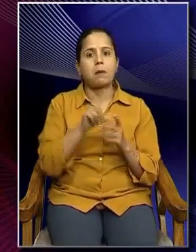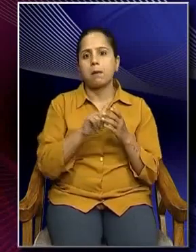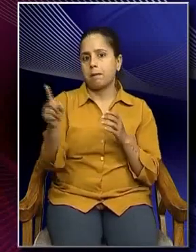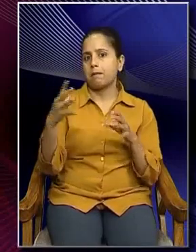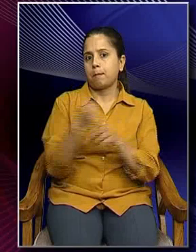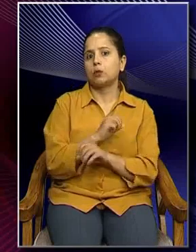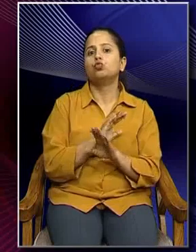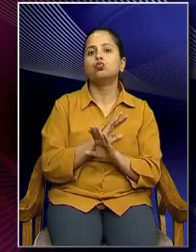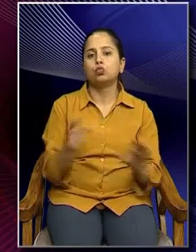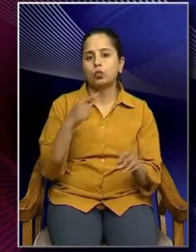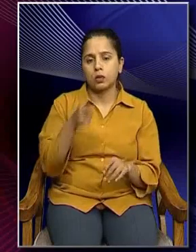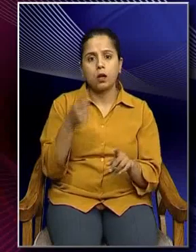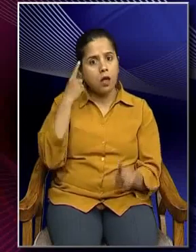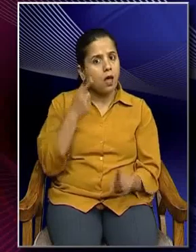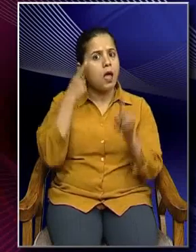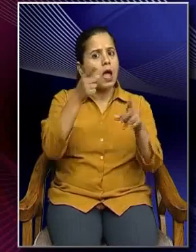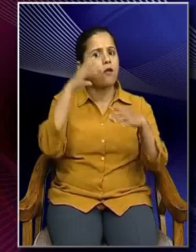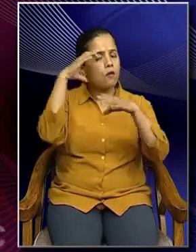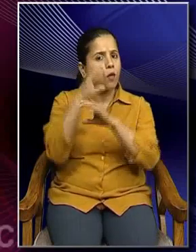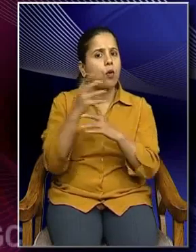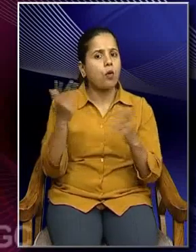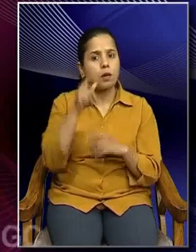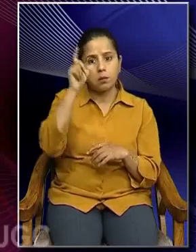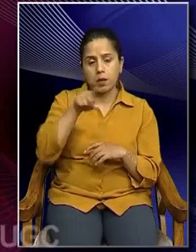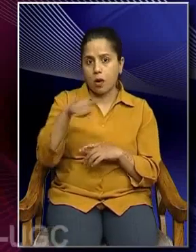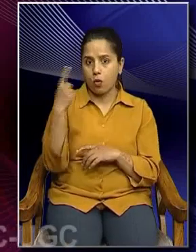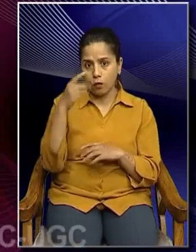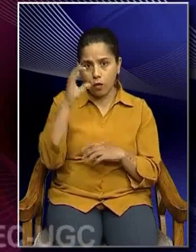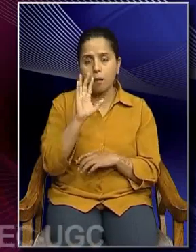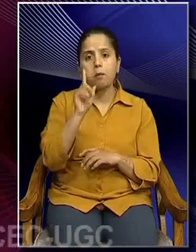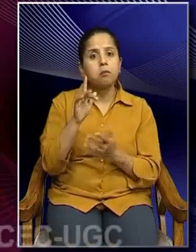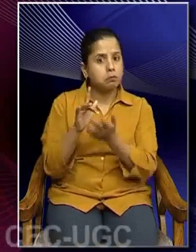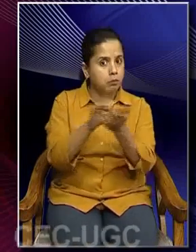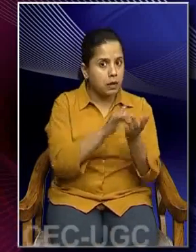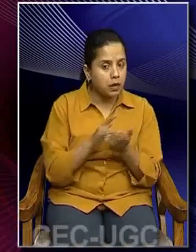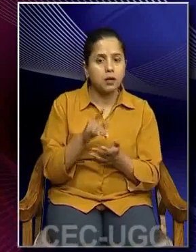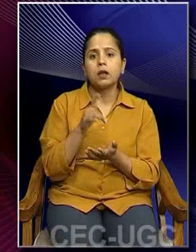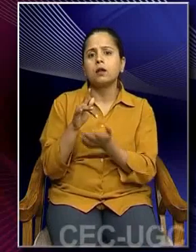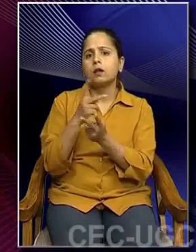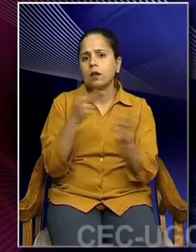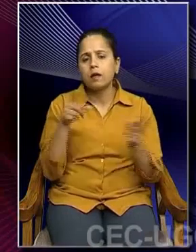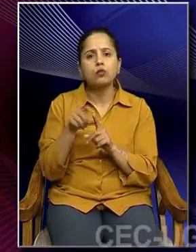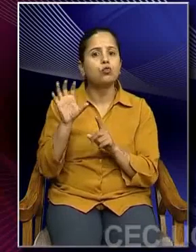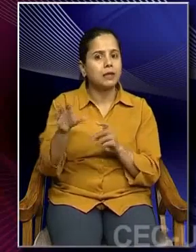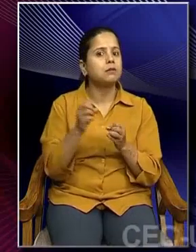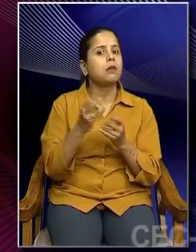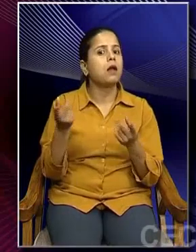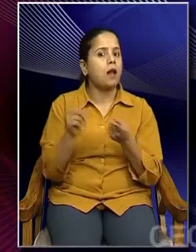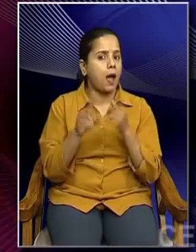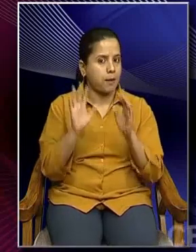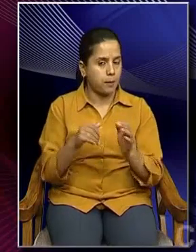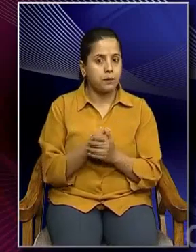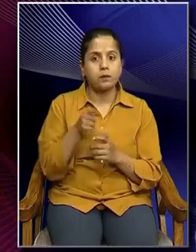behind. This agenda focuses not only on people, places, regions and districts as well. So